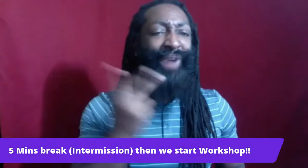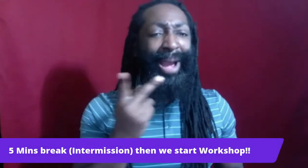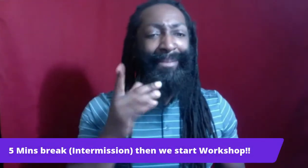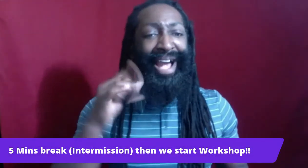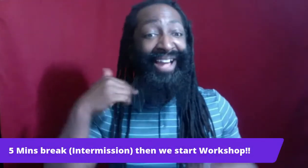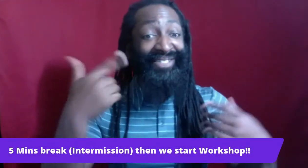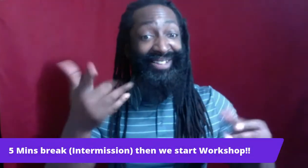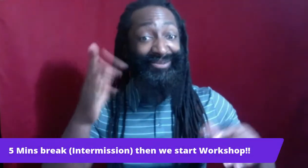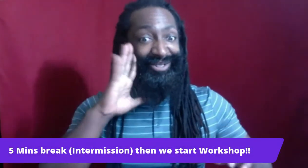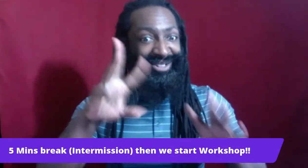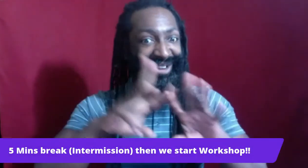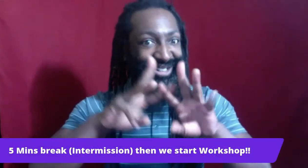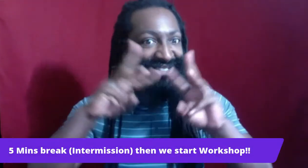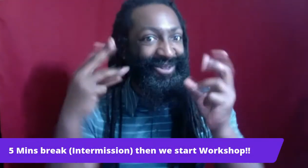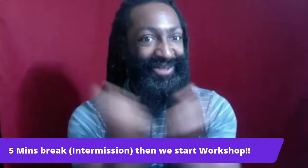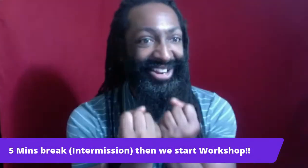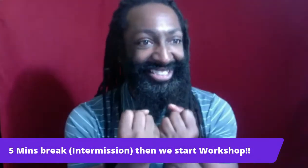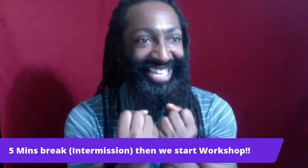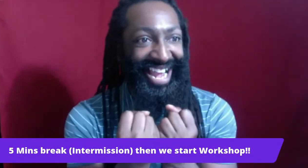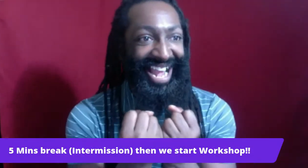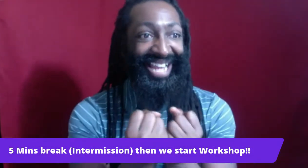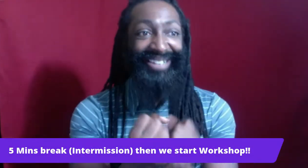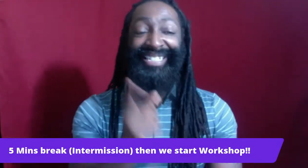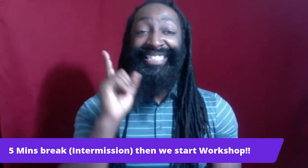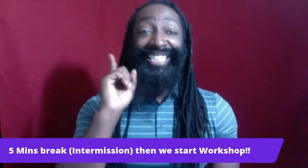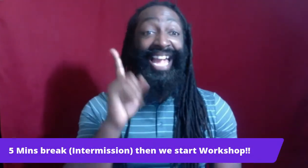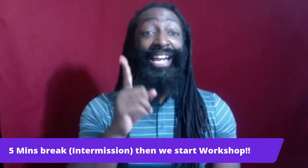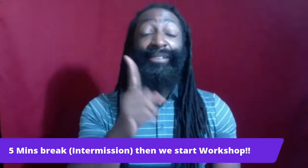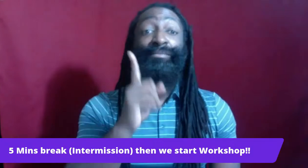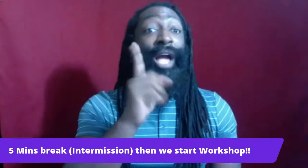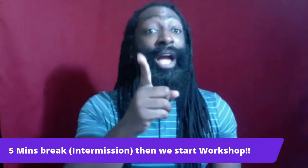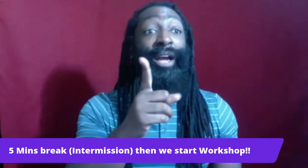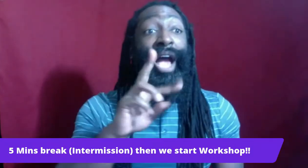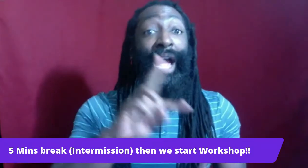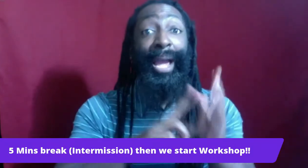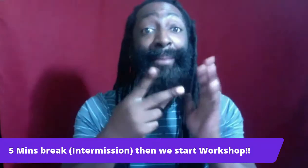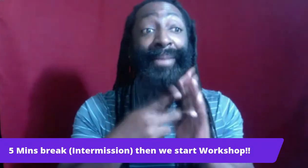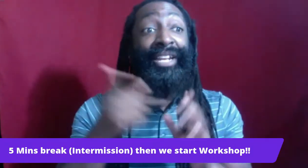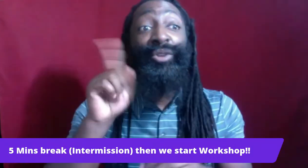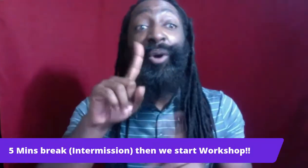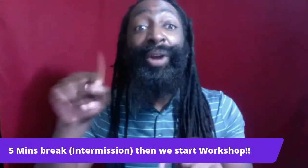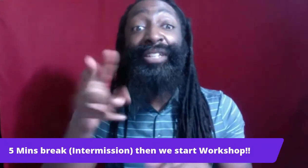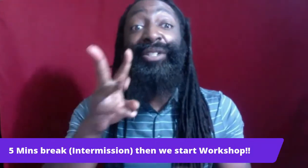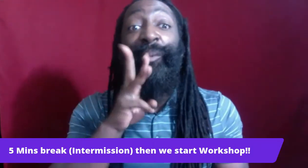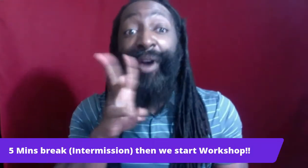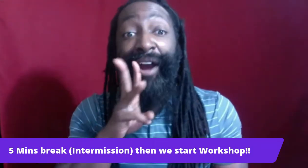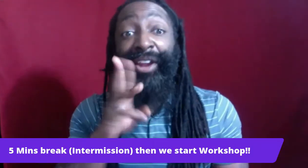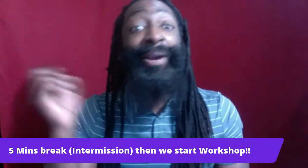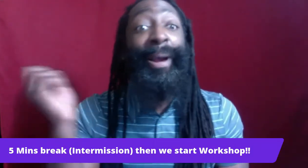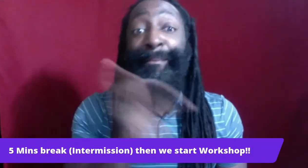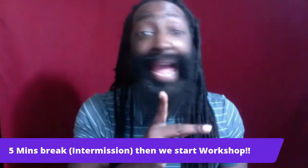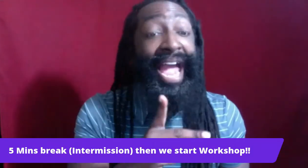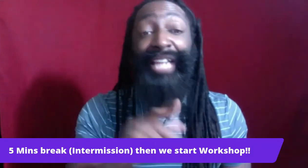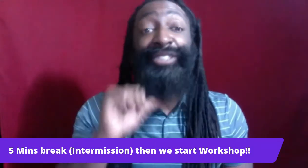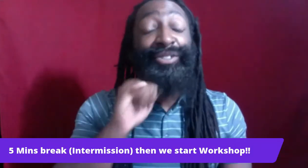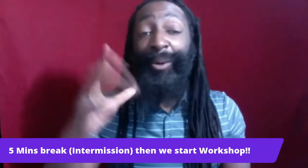have an intermission, and then we'll be back and start the workshop. So maybe